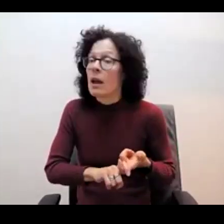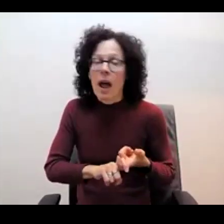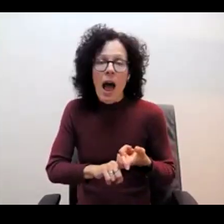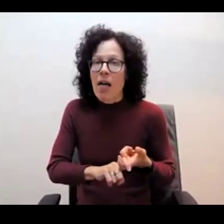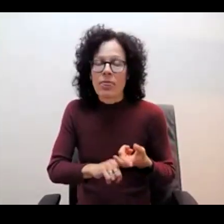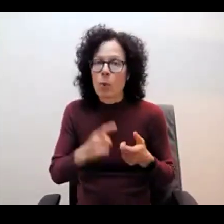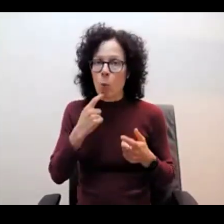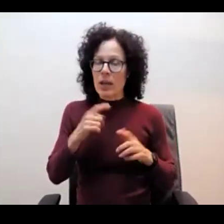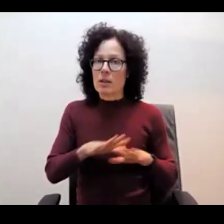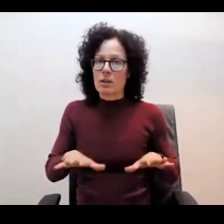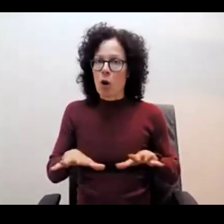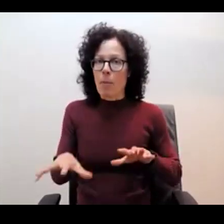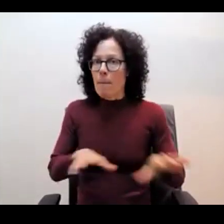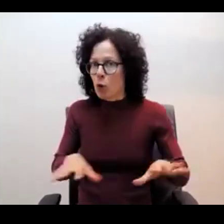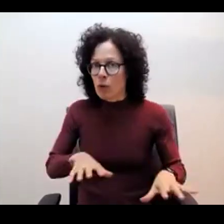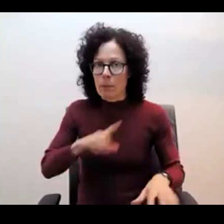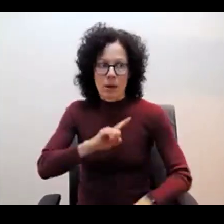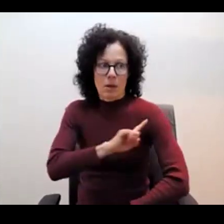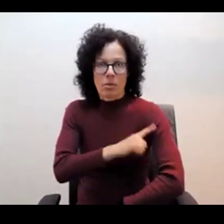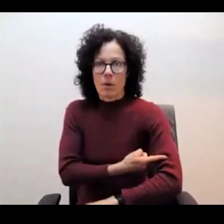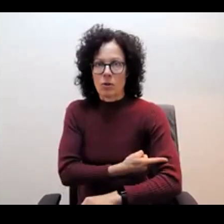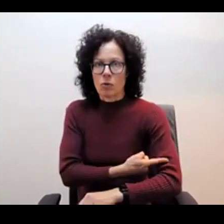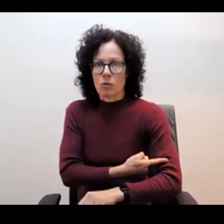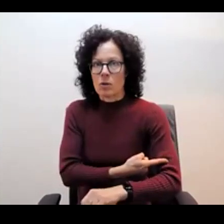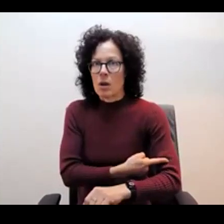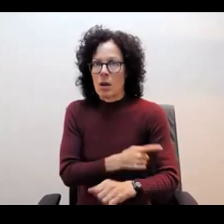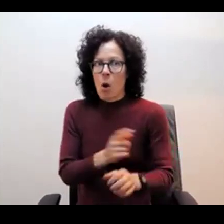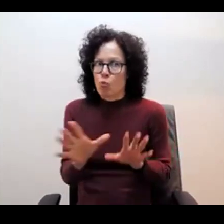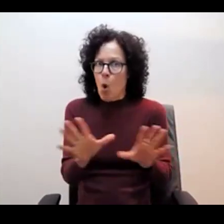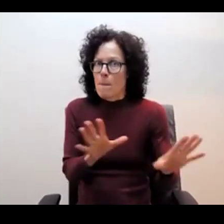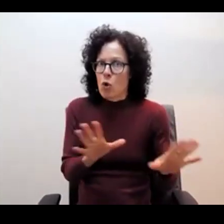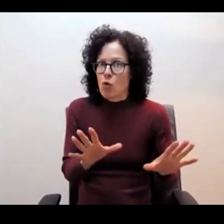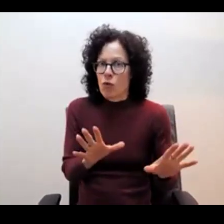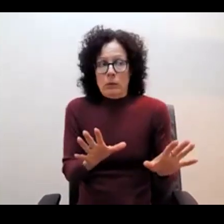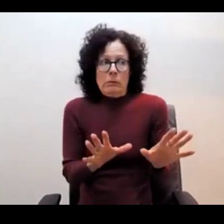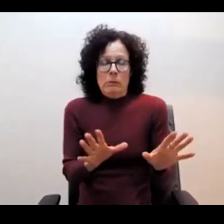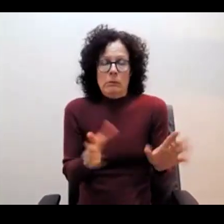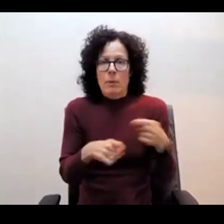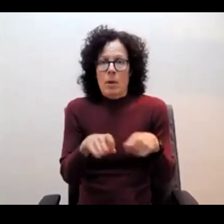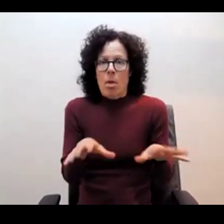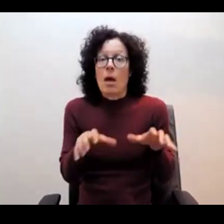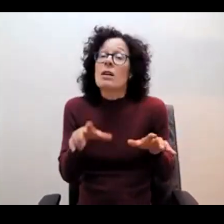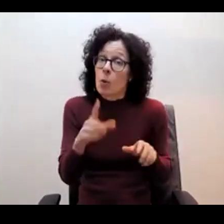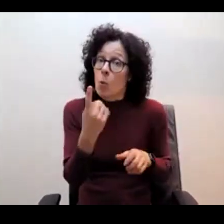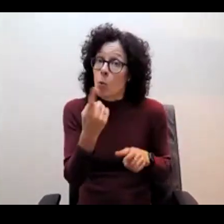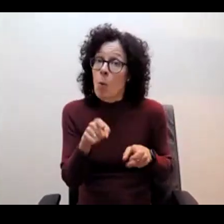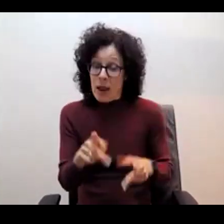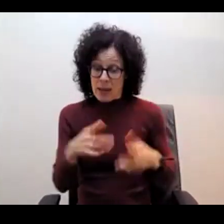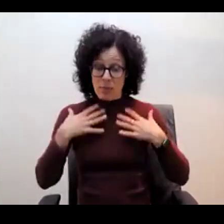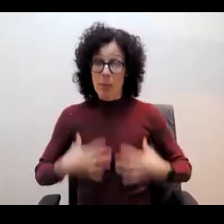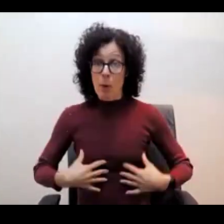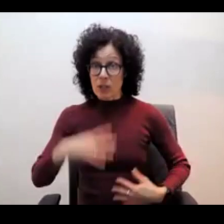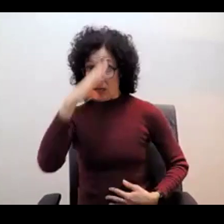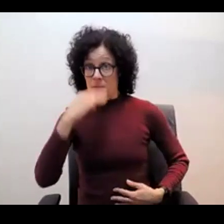pain signals because the muscles are uncomfortable. And in a way, this is one of the signals where our body says, hang on, something